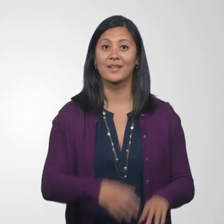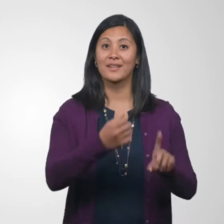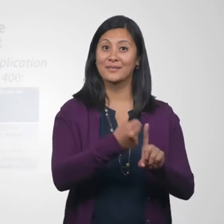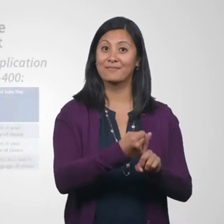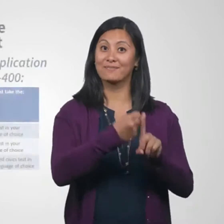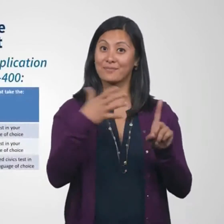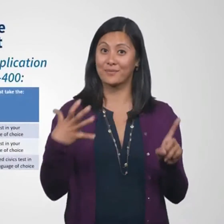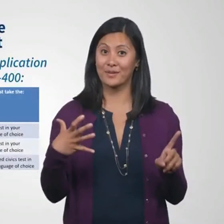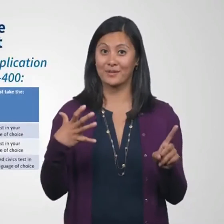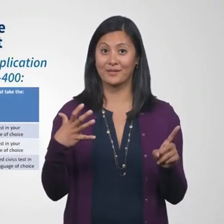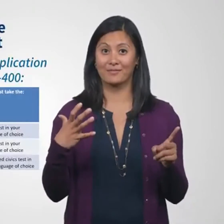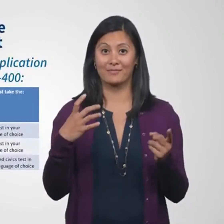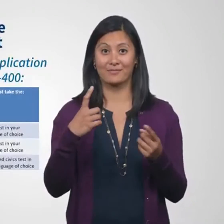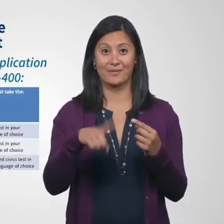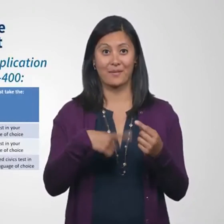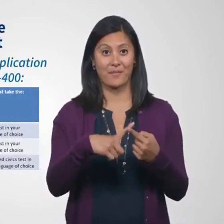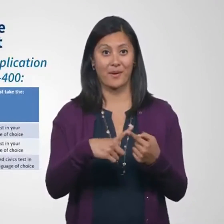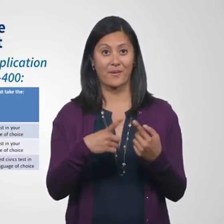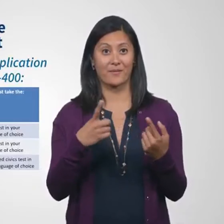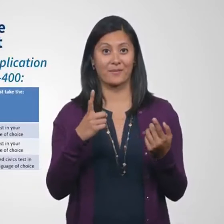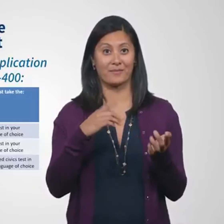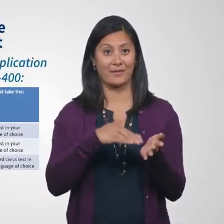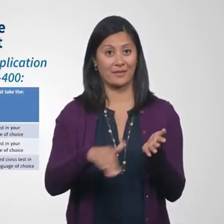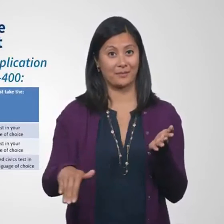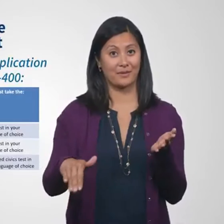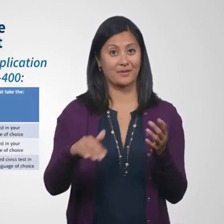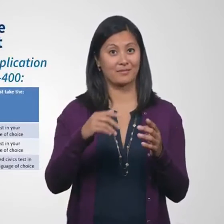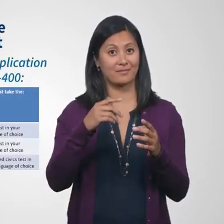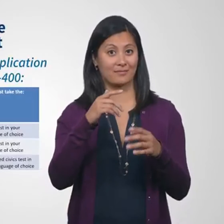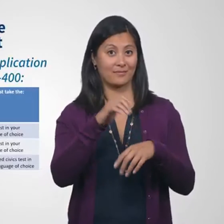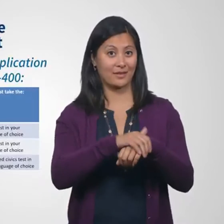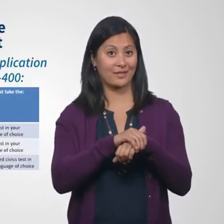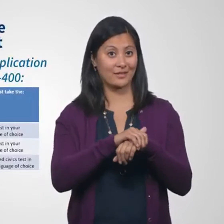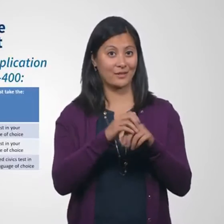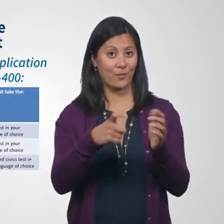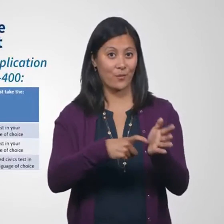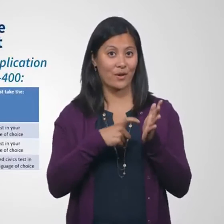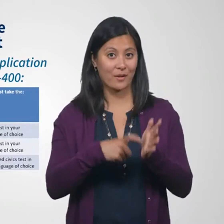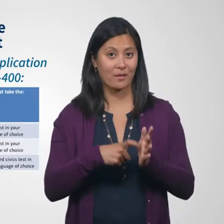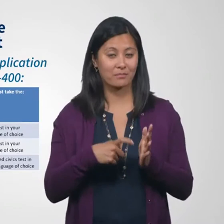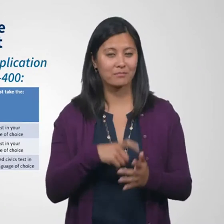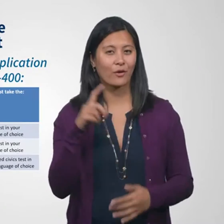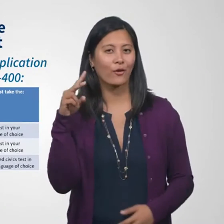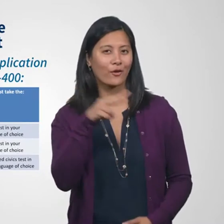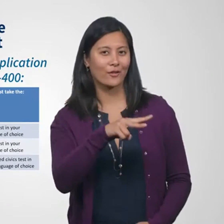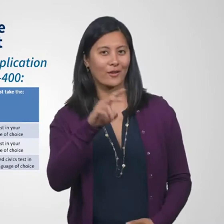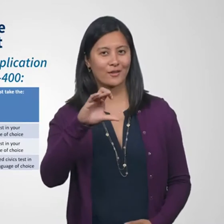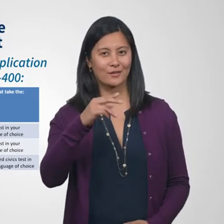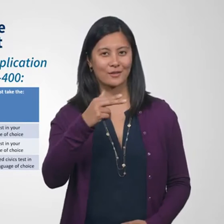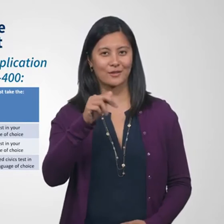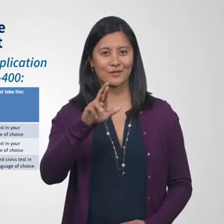In order to talk more about the exemptions from the English requirement, let's take a look at this chart.